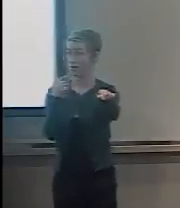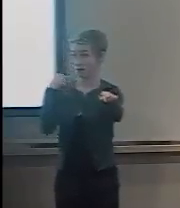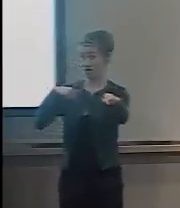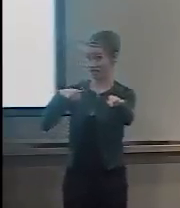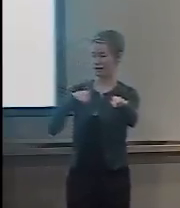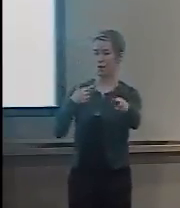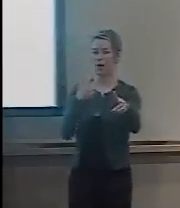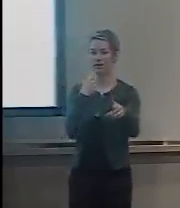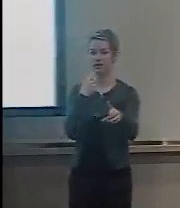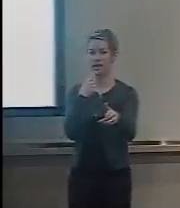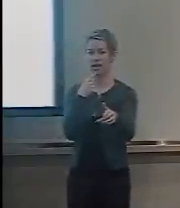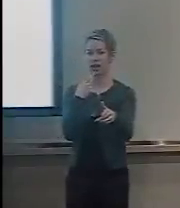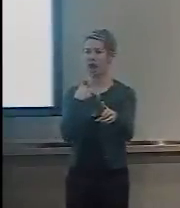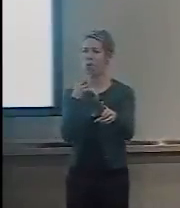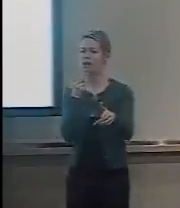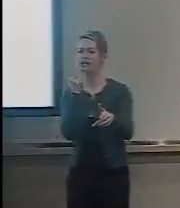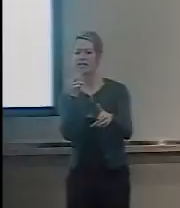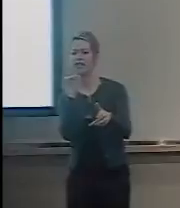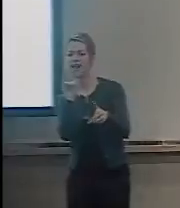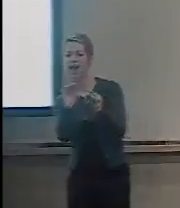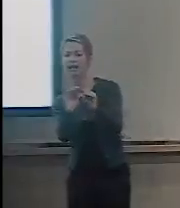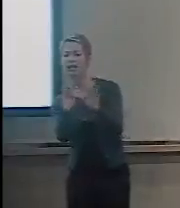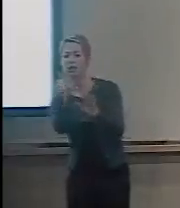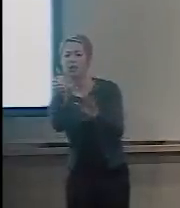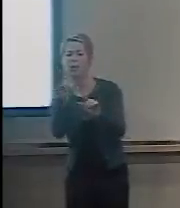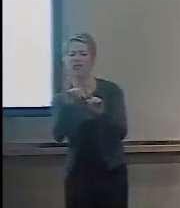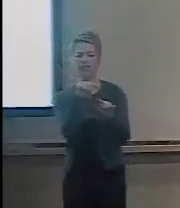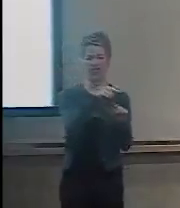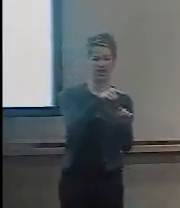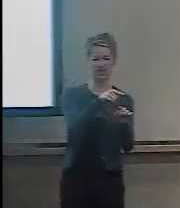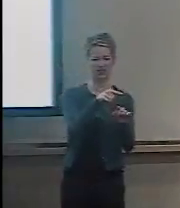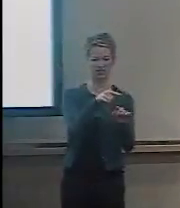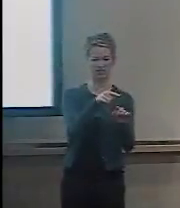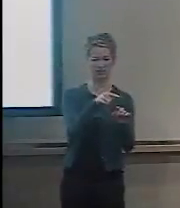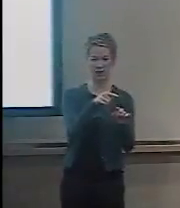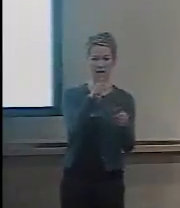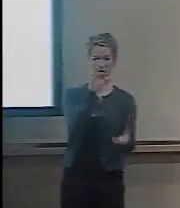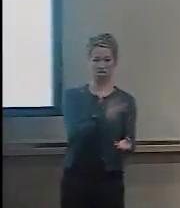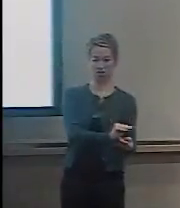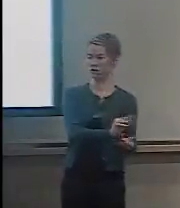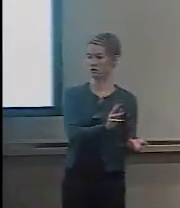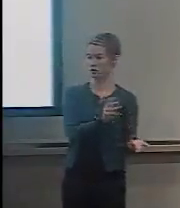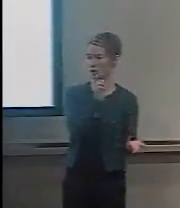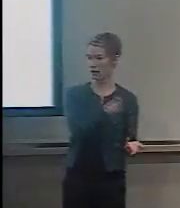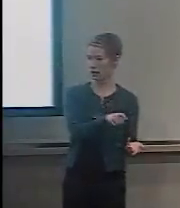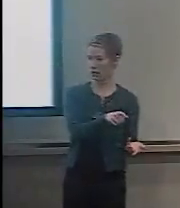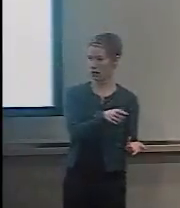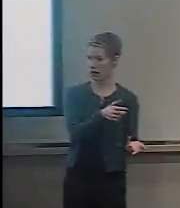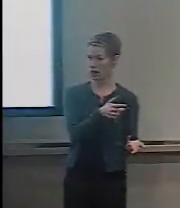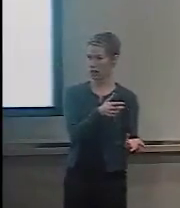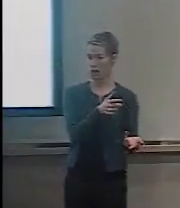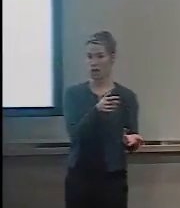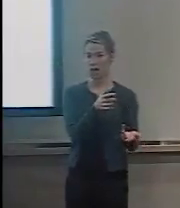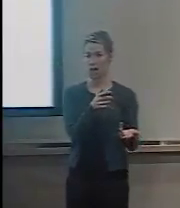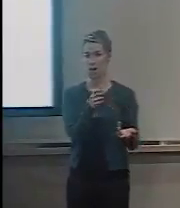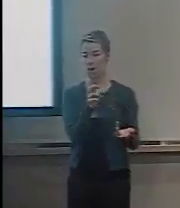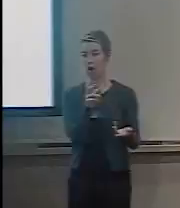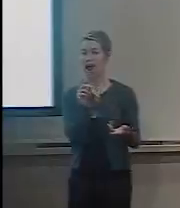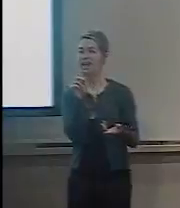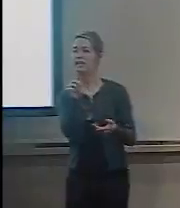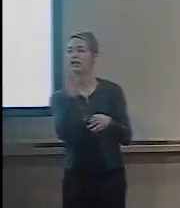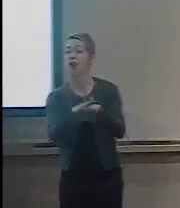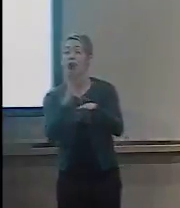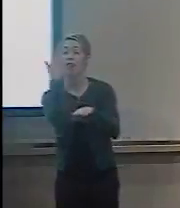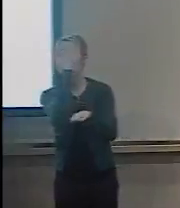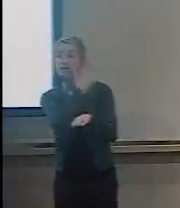say that I'd like to see this a little sharper or that a little less sharp. That's an interesting idea. Or if I just clicked on the face and said this is